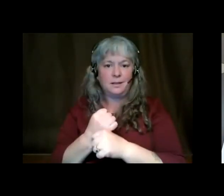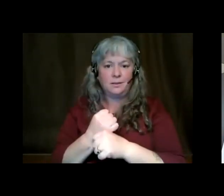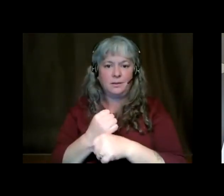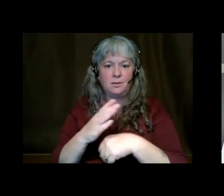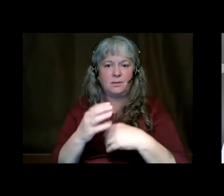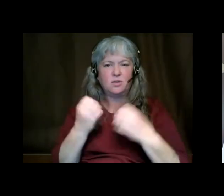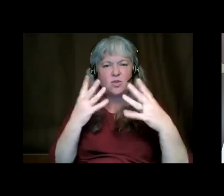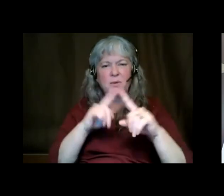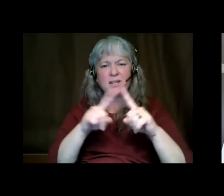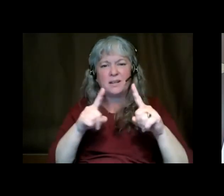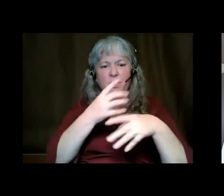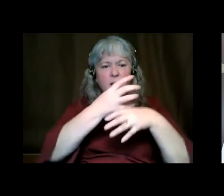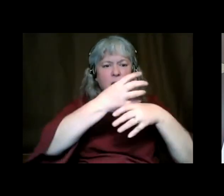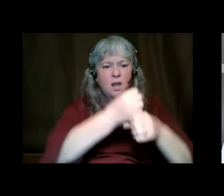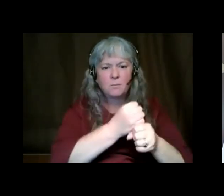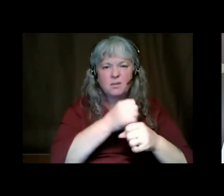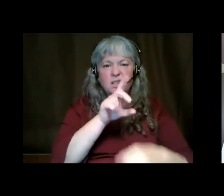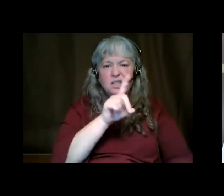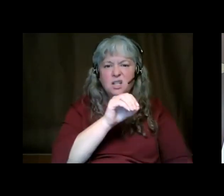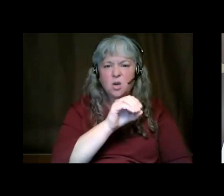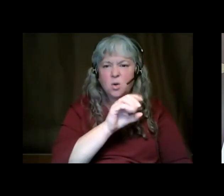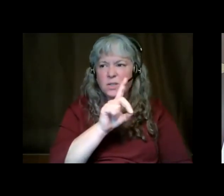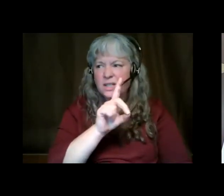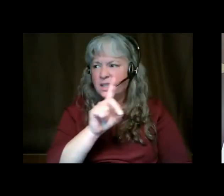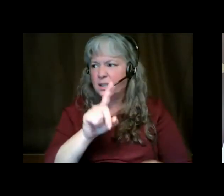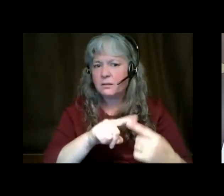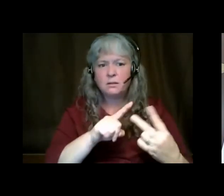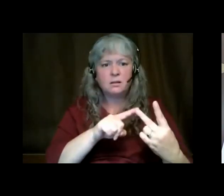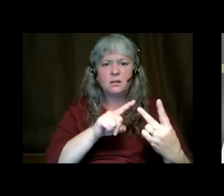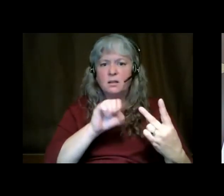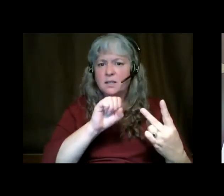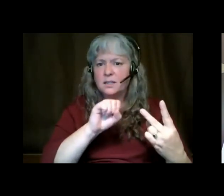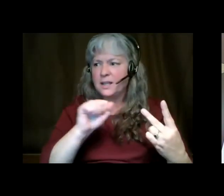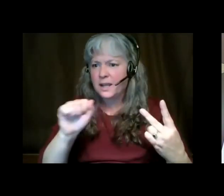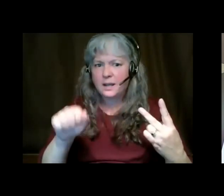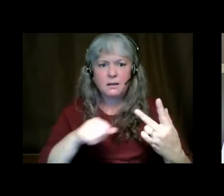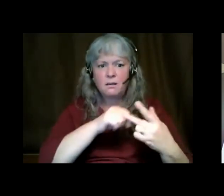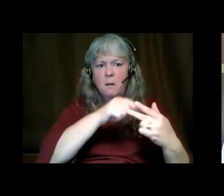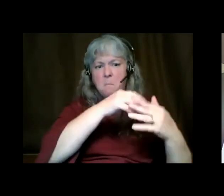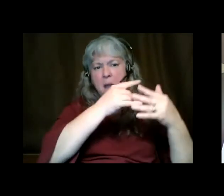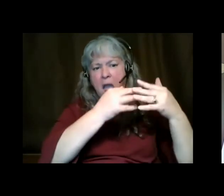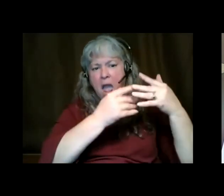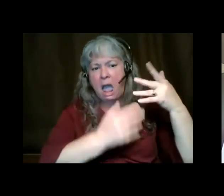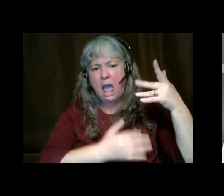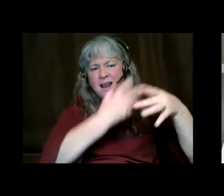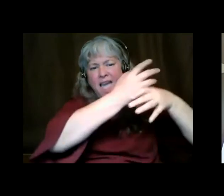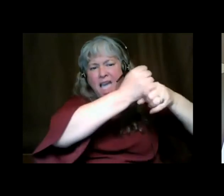acronyms that we're talking about, DODD, SSA, I had absolutely no idea what they meant,